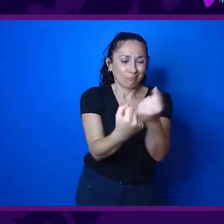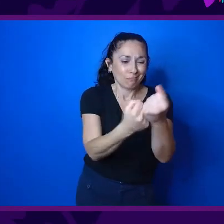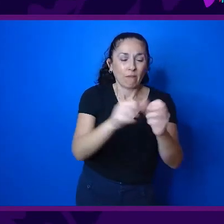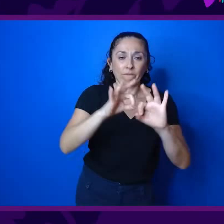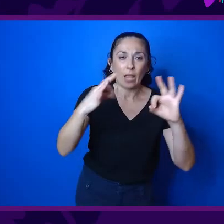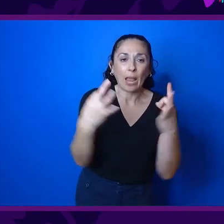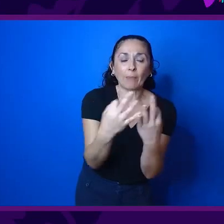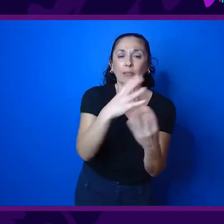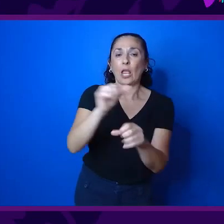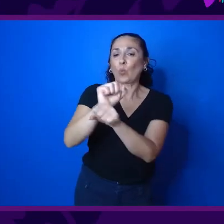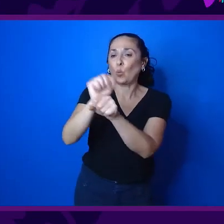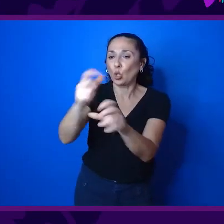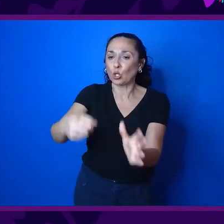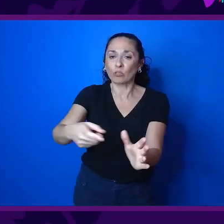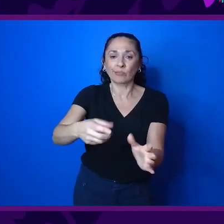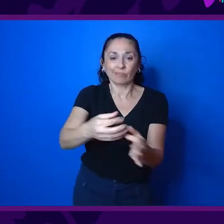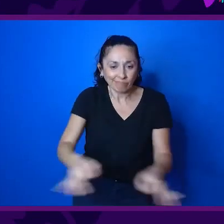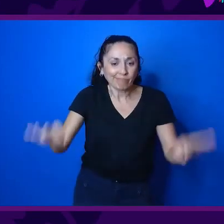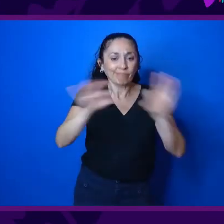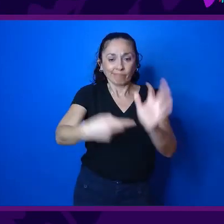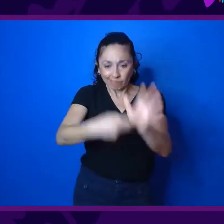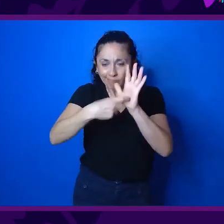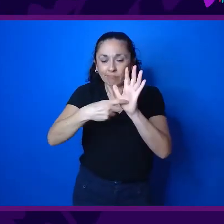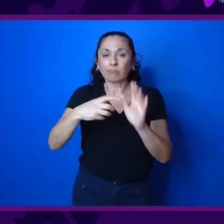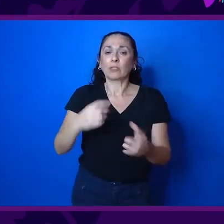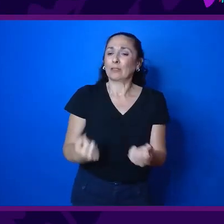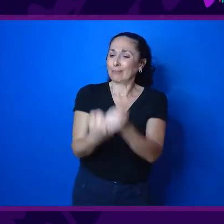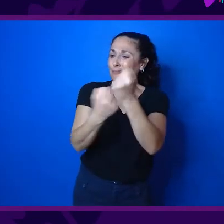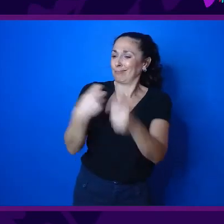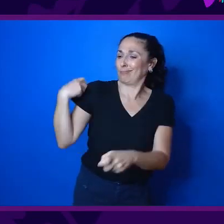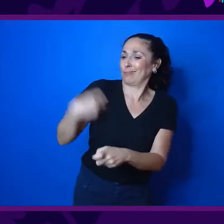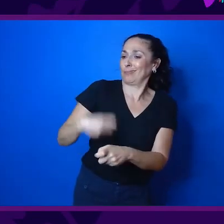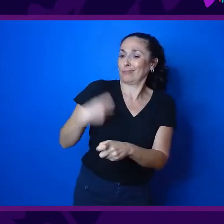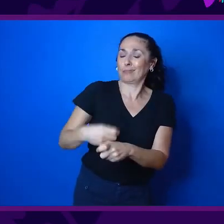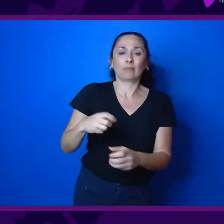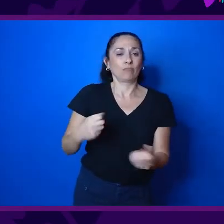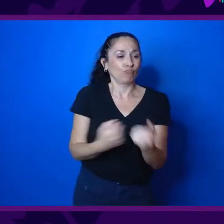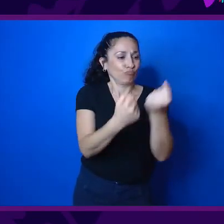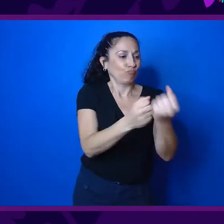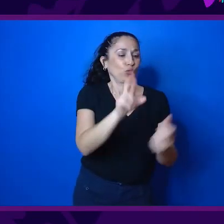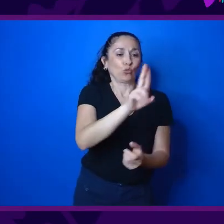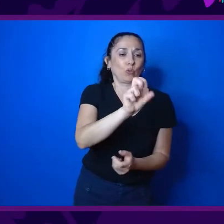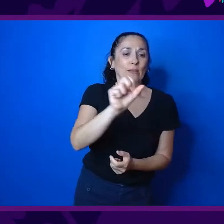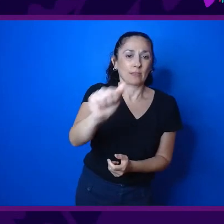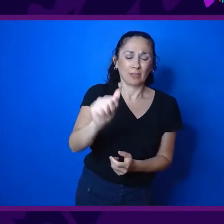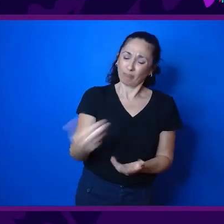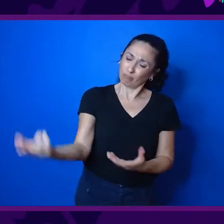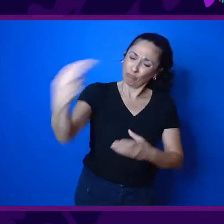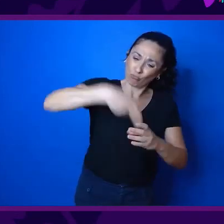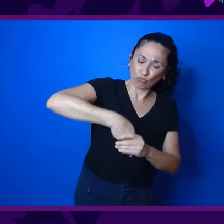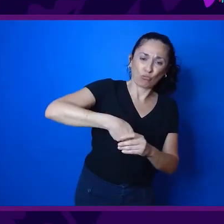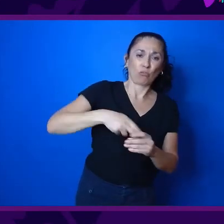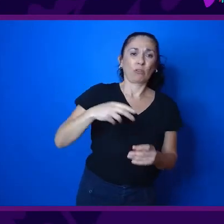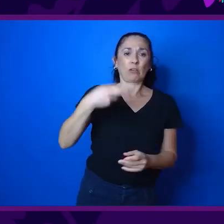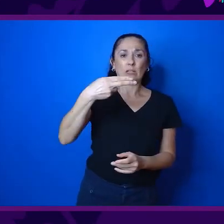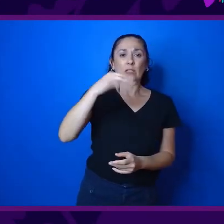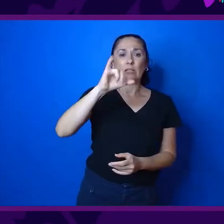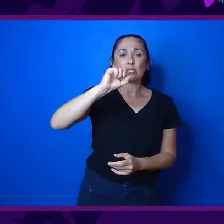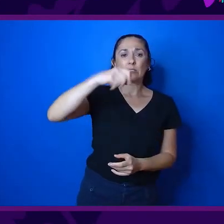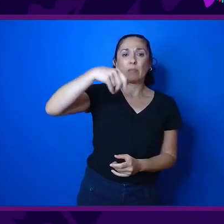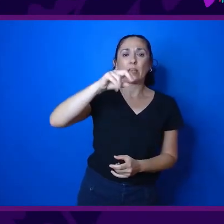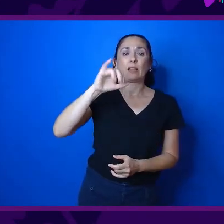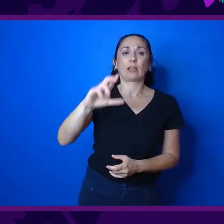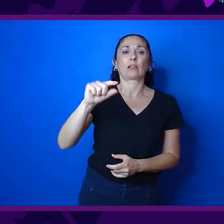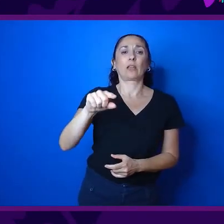esenciales, ayudando a los hispanos, ayudando a los Estados Unidos. Únete en hispanicstar.org.